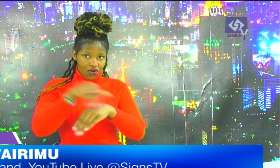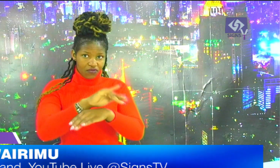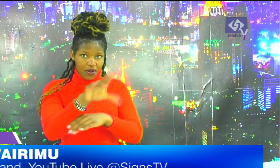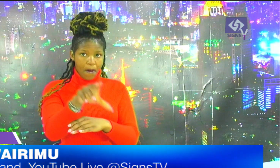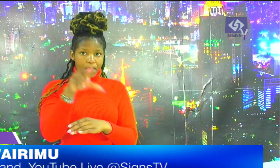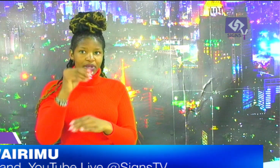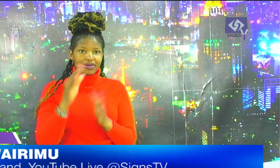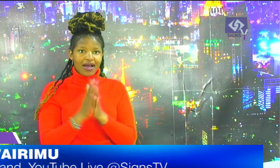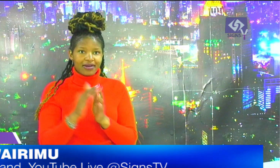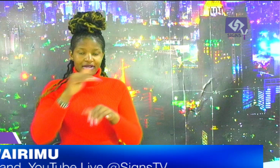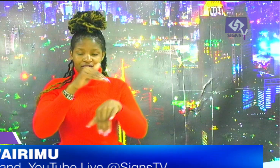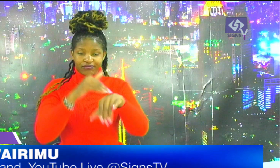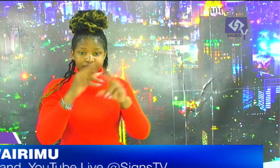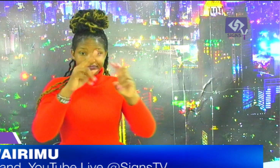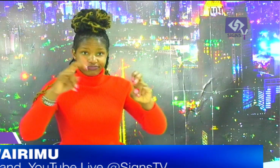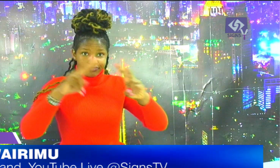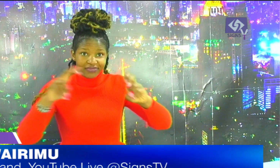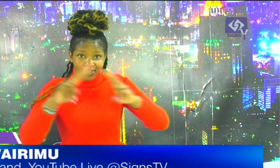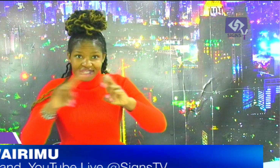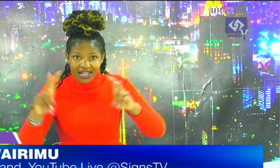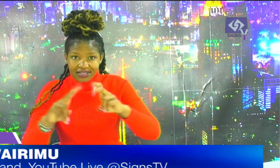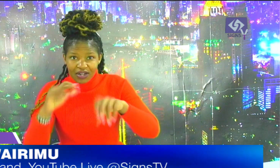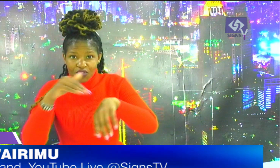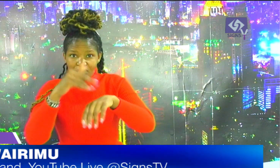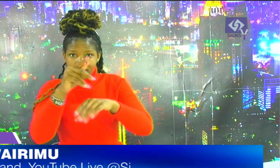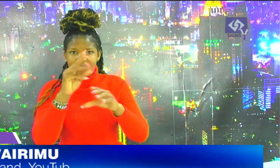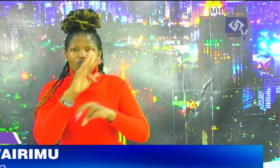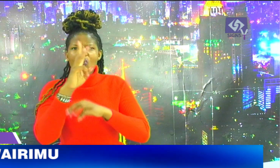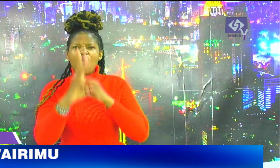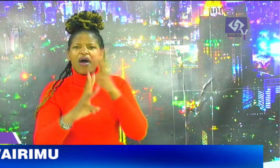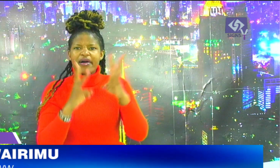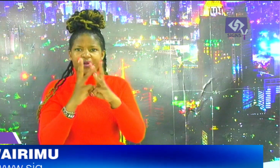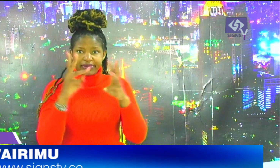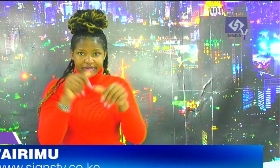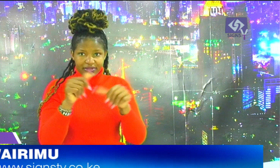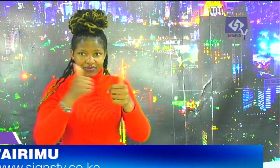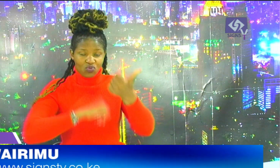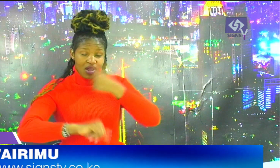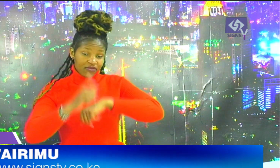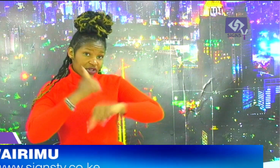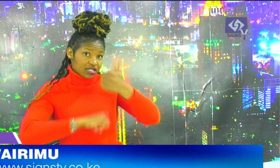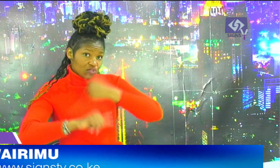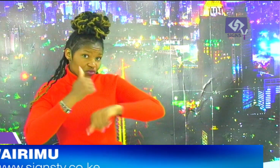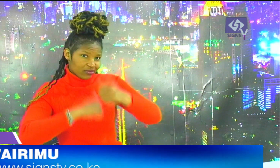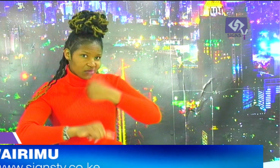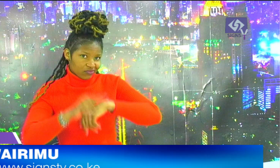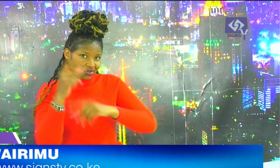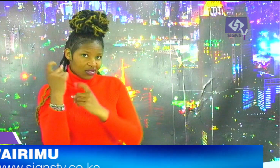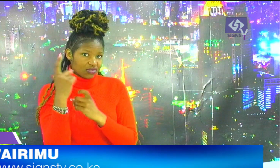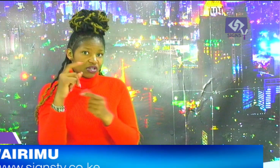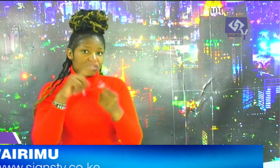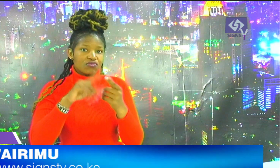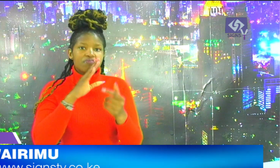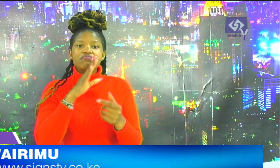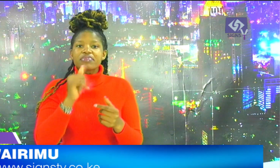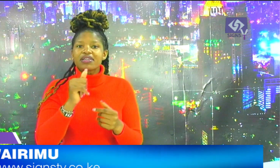the National Health Insurance Fund and an investigation into WorldCoin